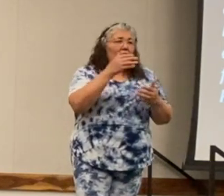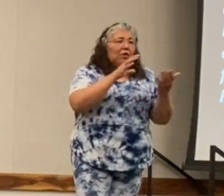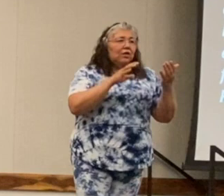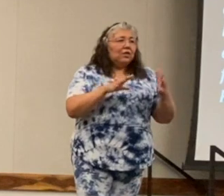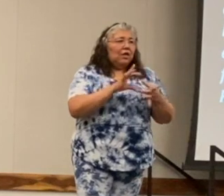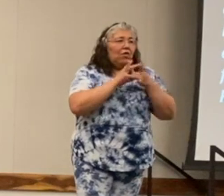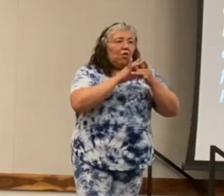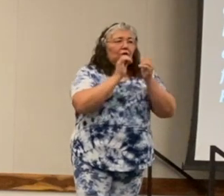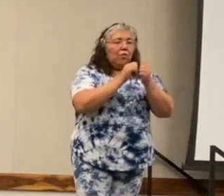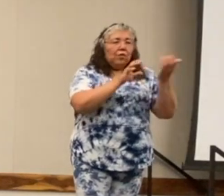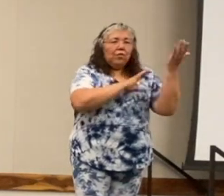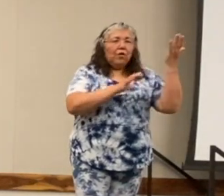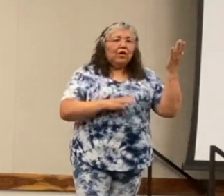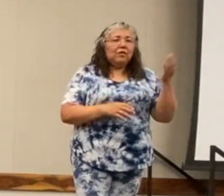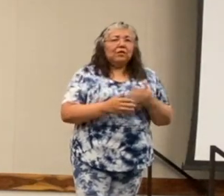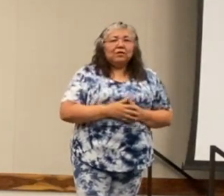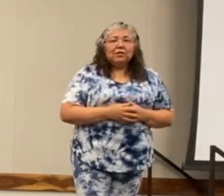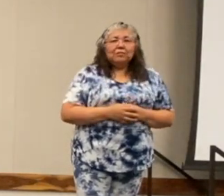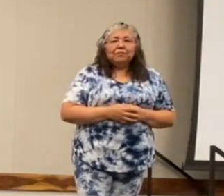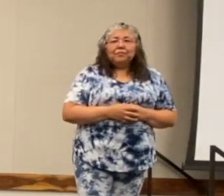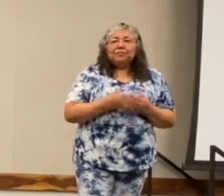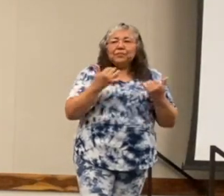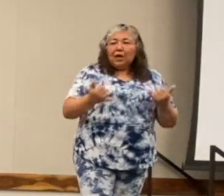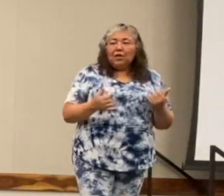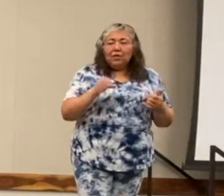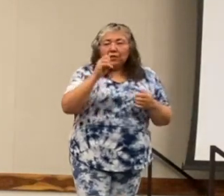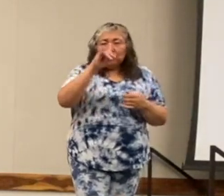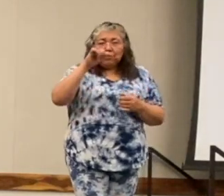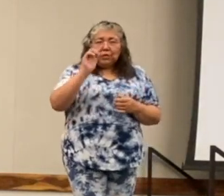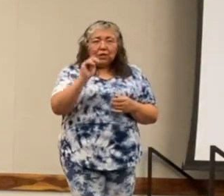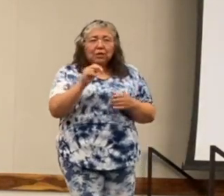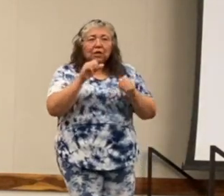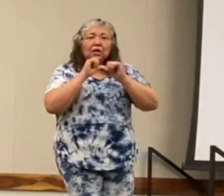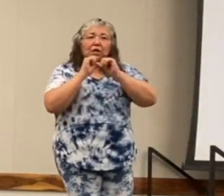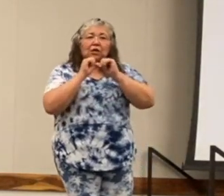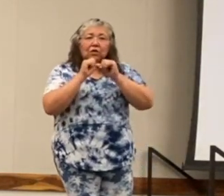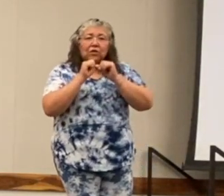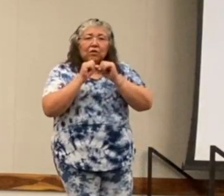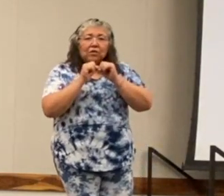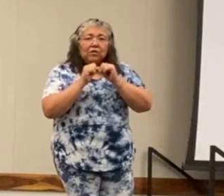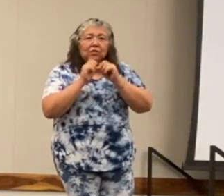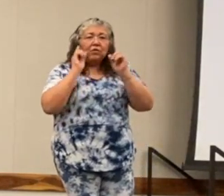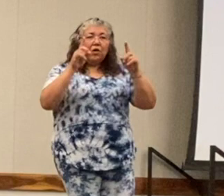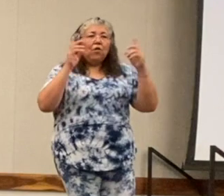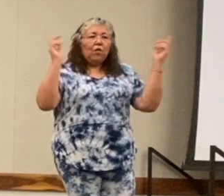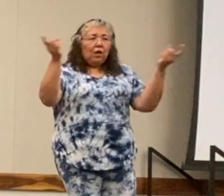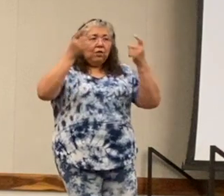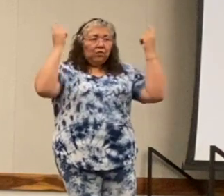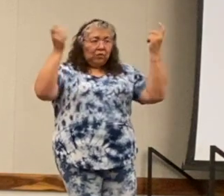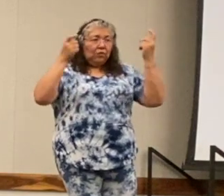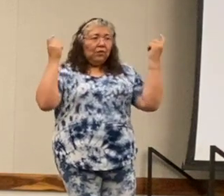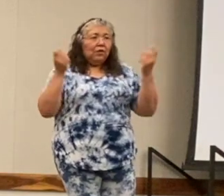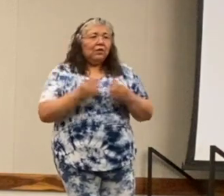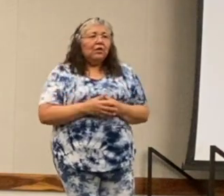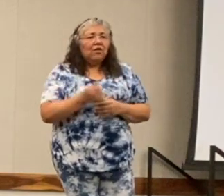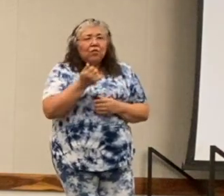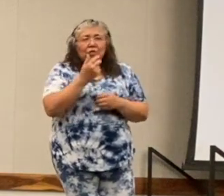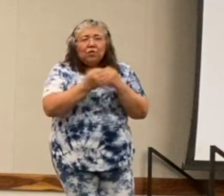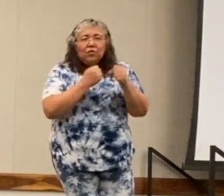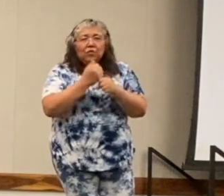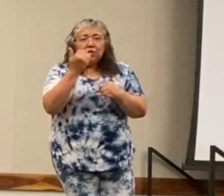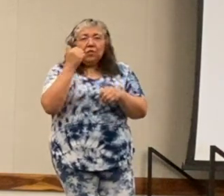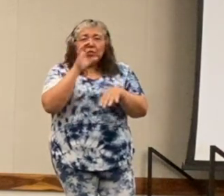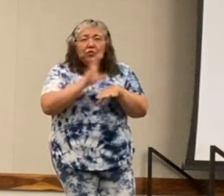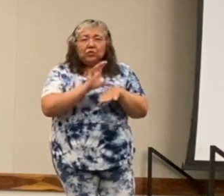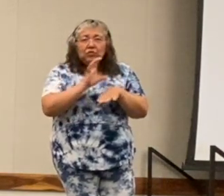the water, you know, Philip's taken away. Right? And the Ethiopian continues to go out and rejoice. A couple years ago, the